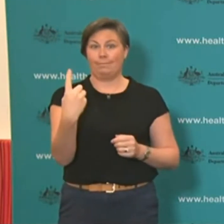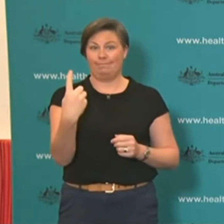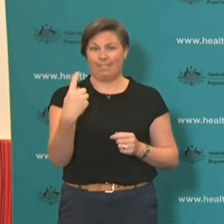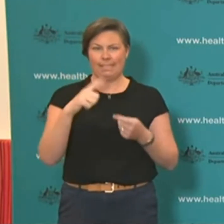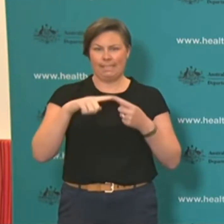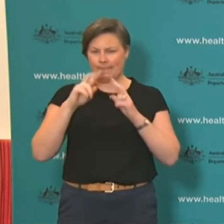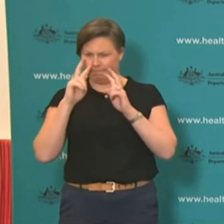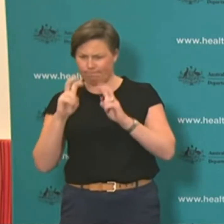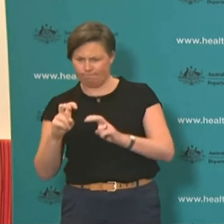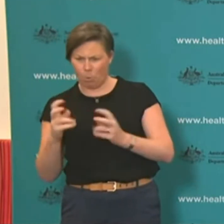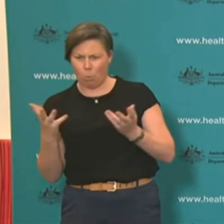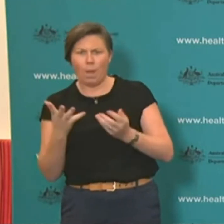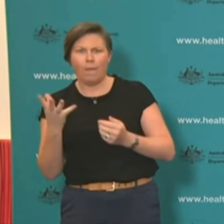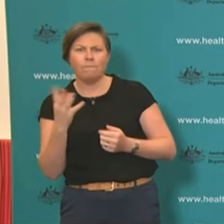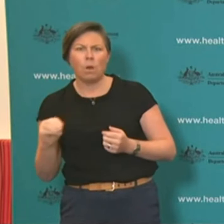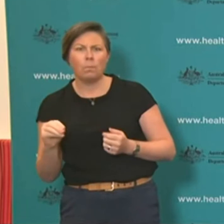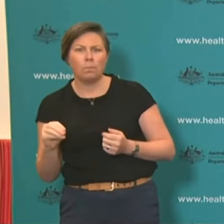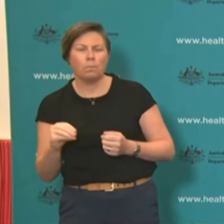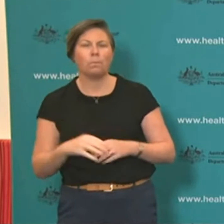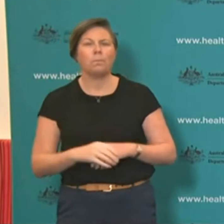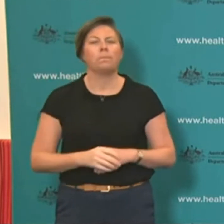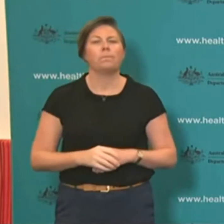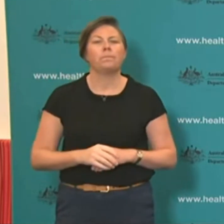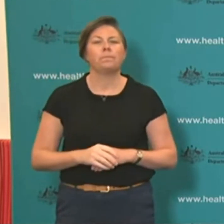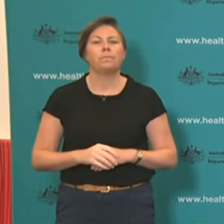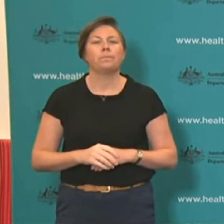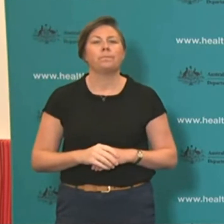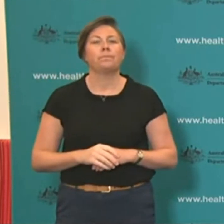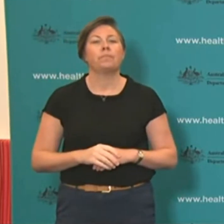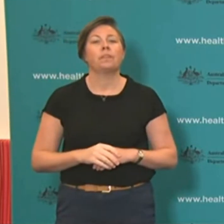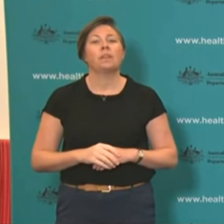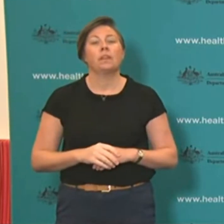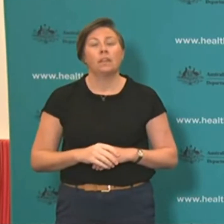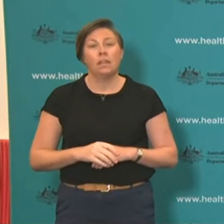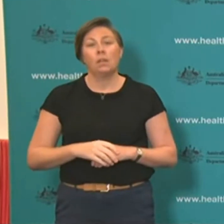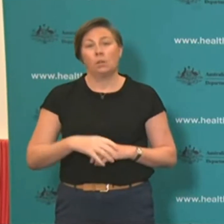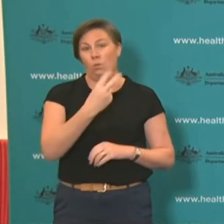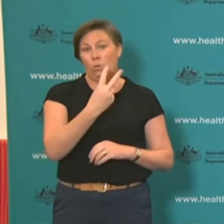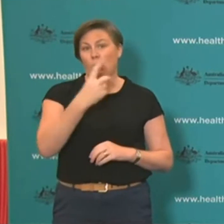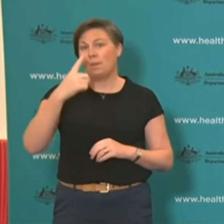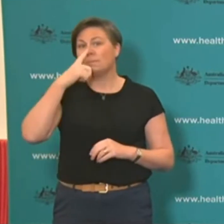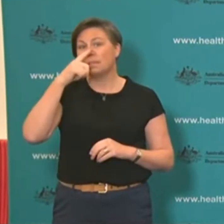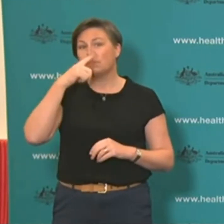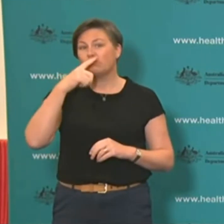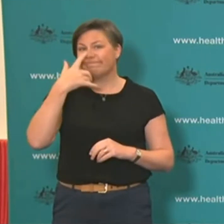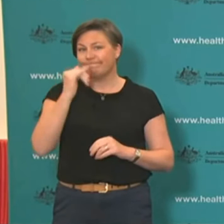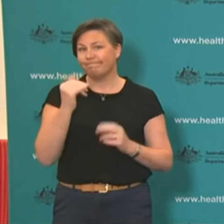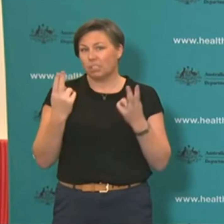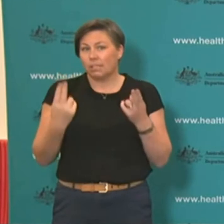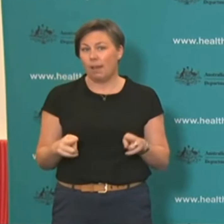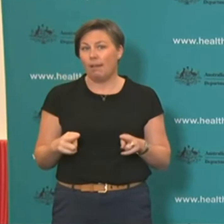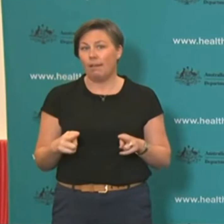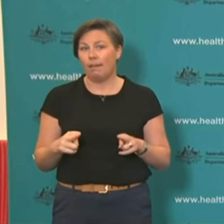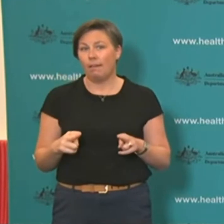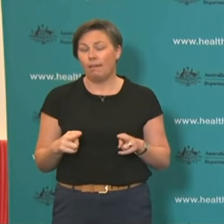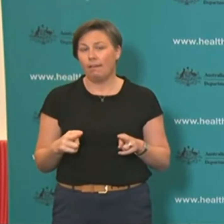under investigation. There were 21 new deaths overnight from coronavirus disease,